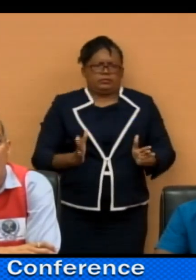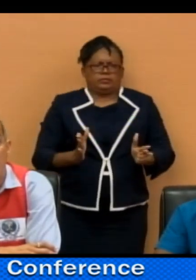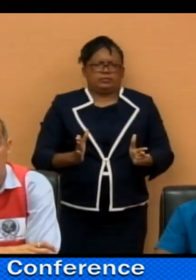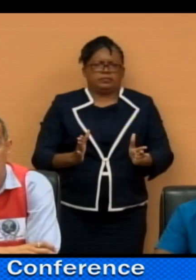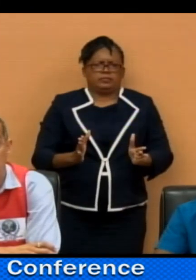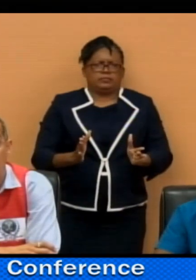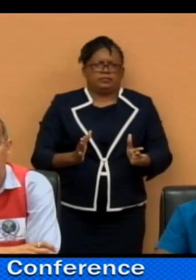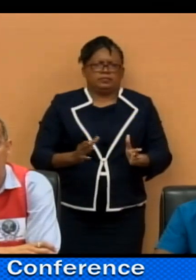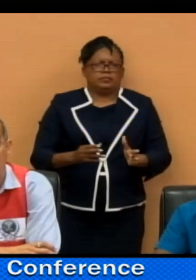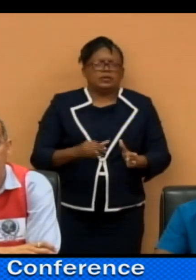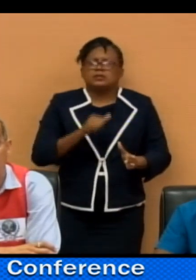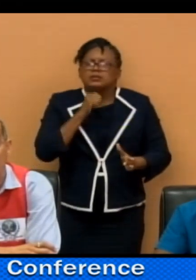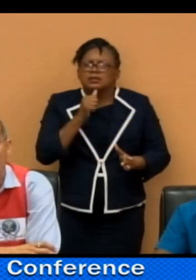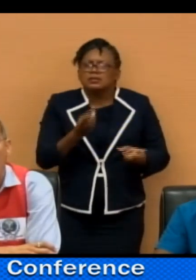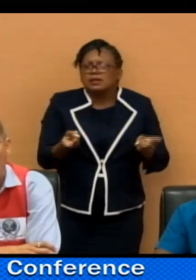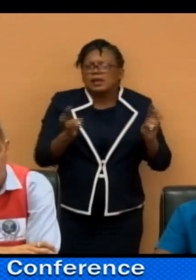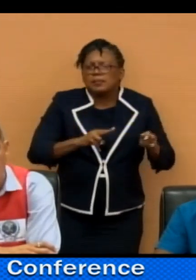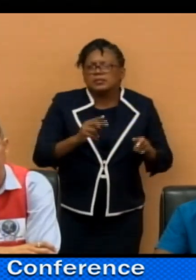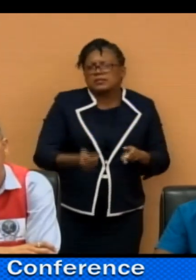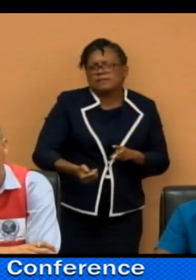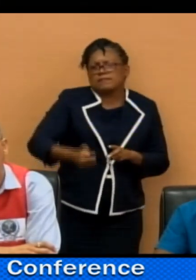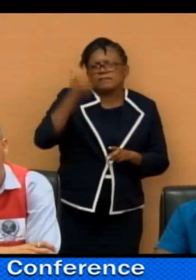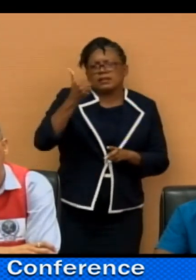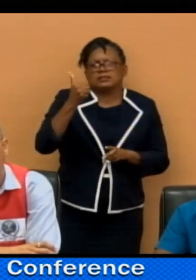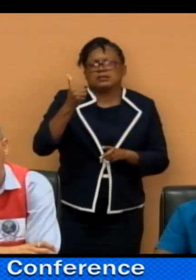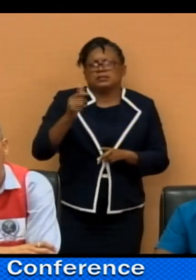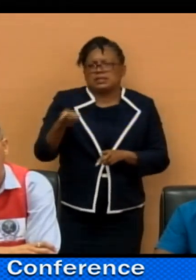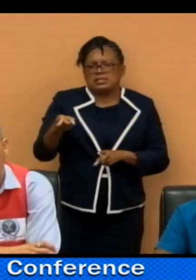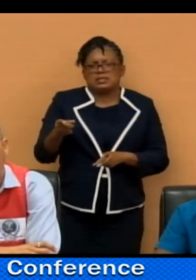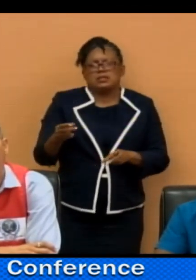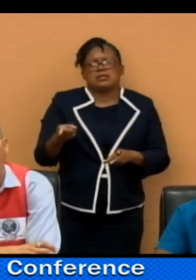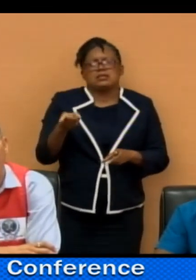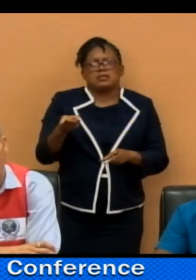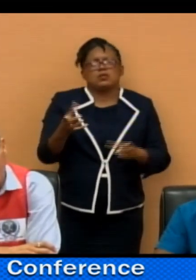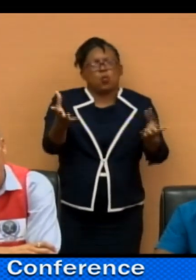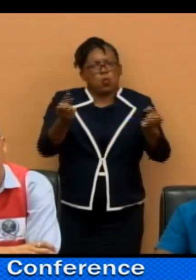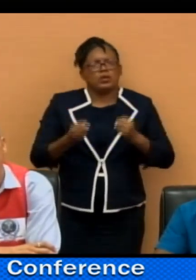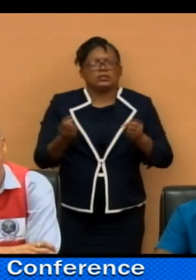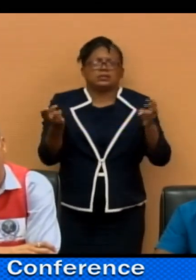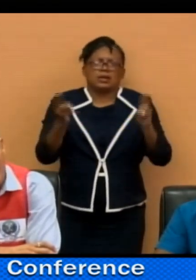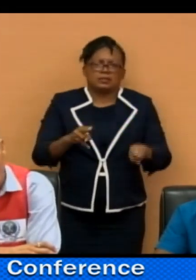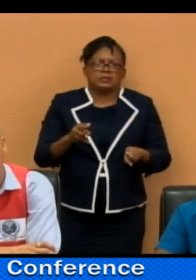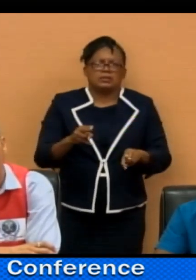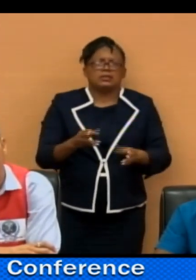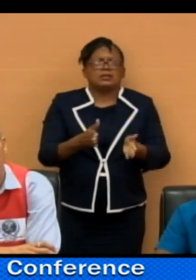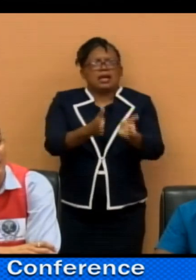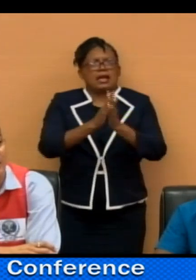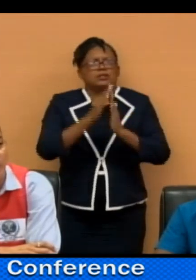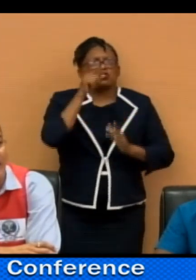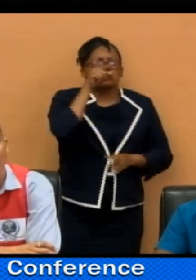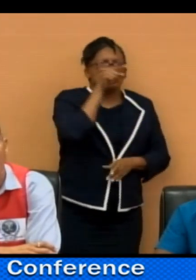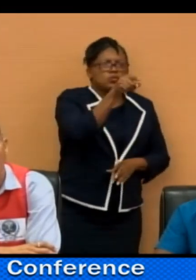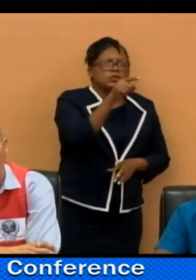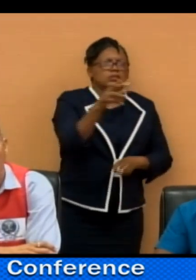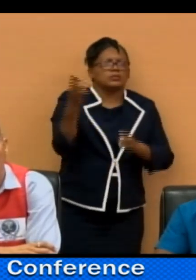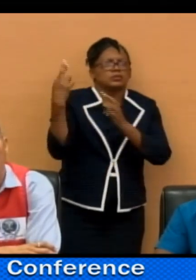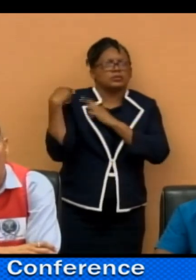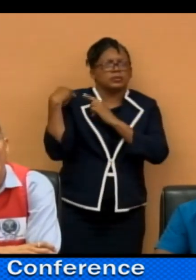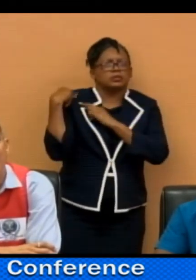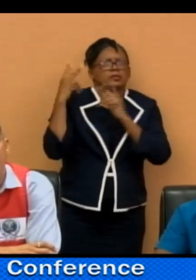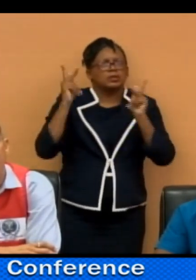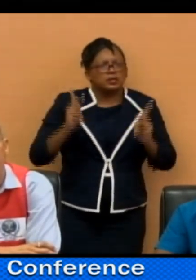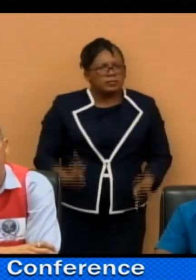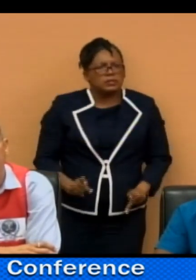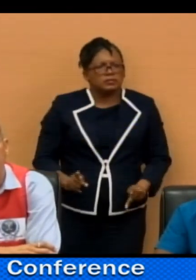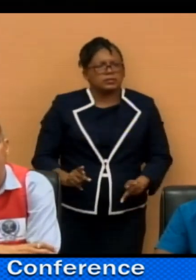sometimes it doesn't happen as fast as I want it to happen. And I would ask you as a responsible individual as well to make